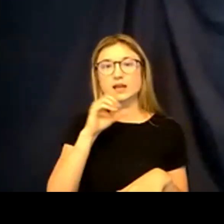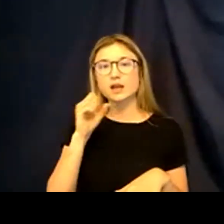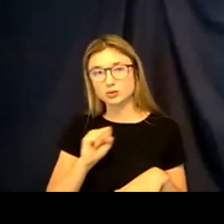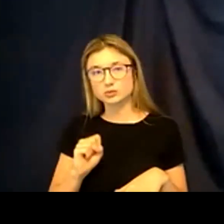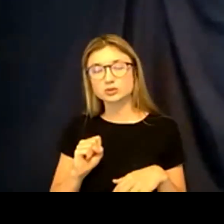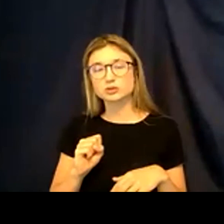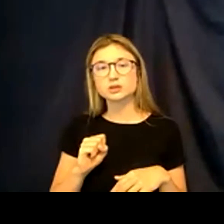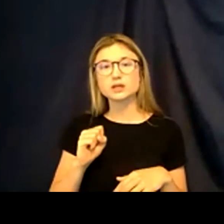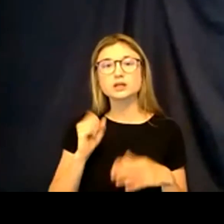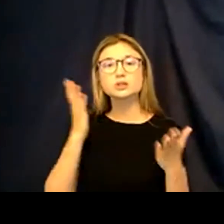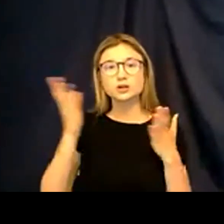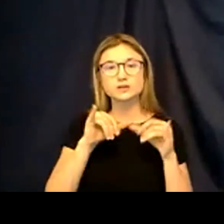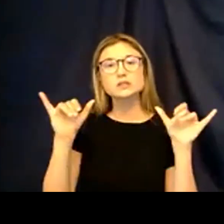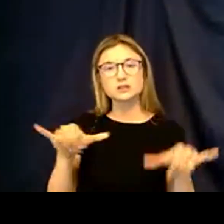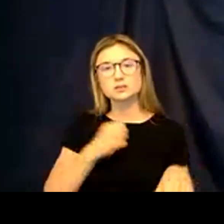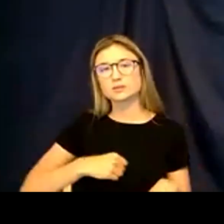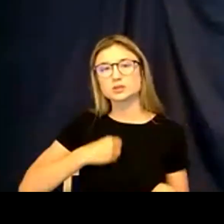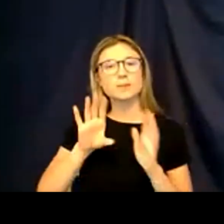my camera's off. I apologize.